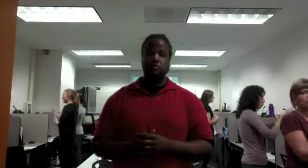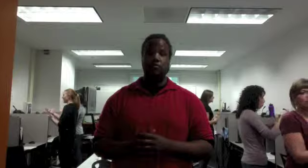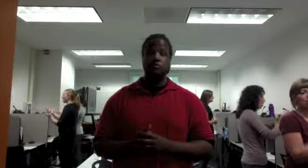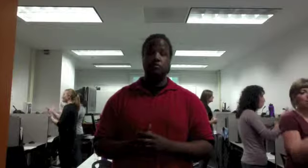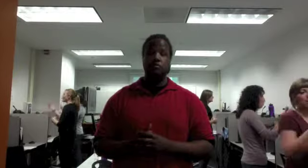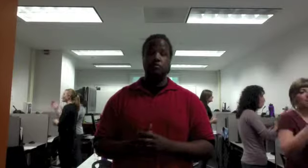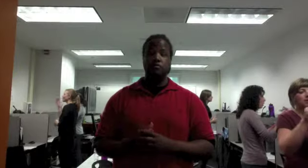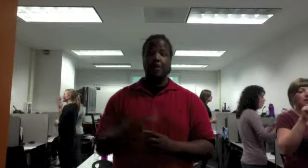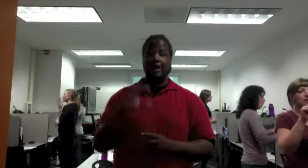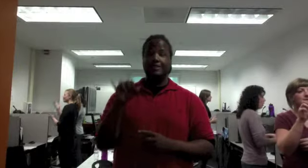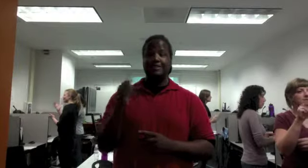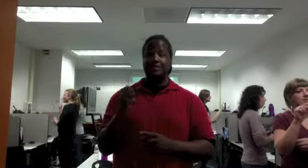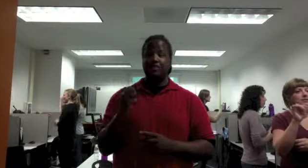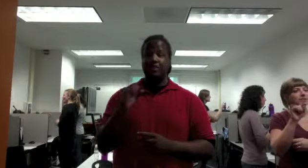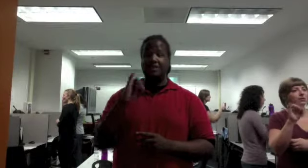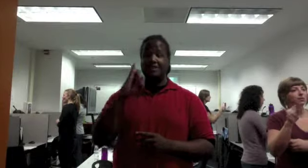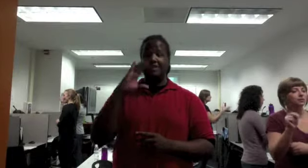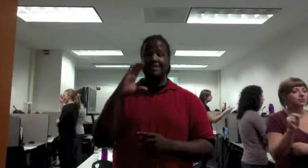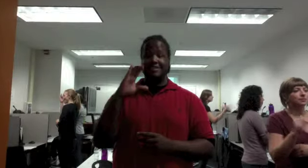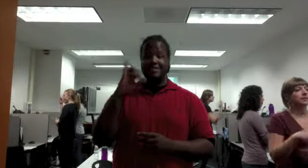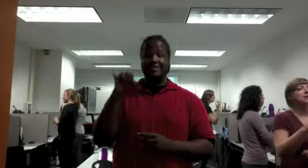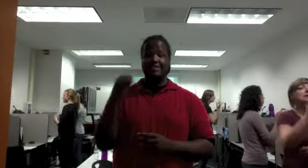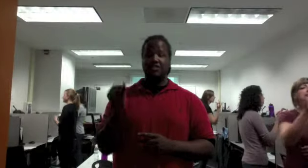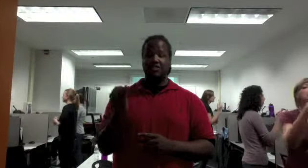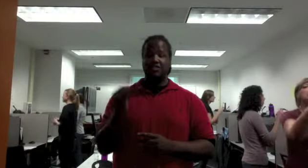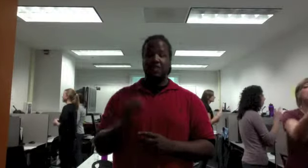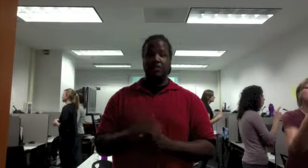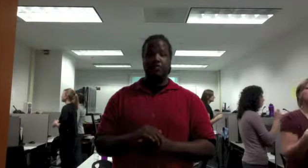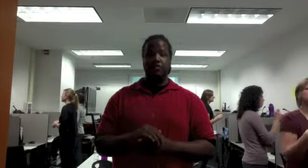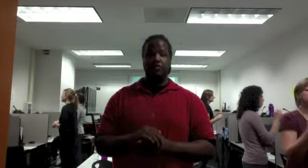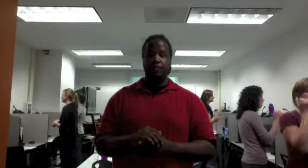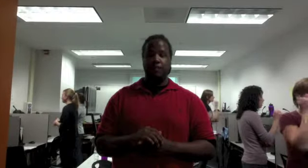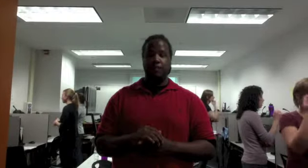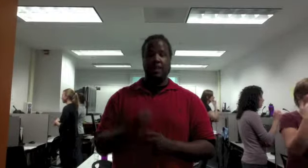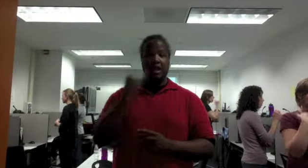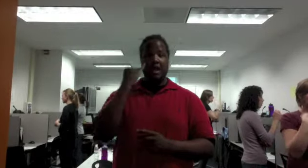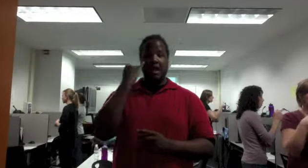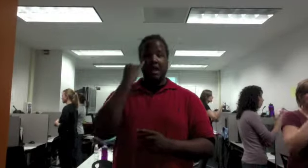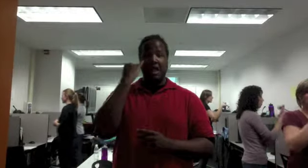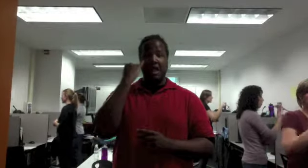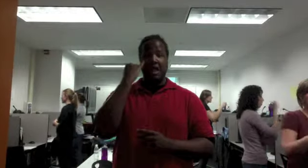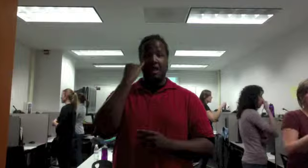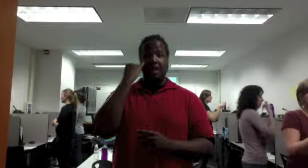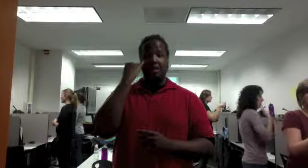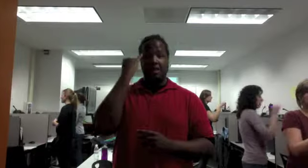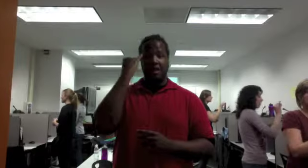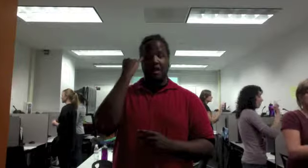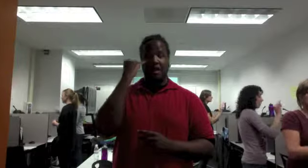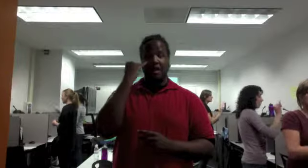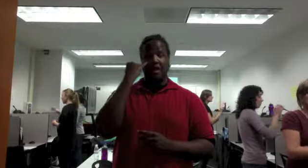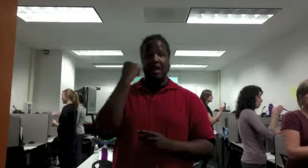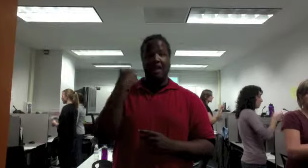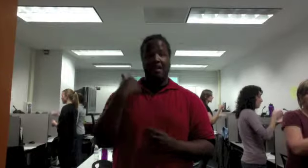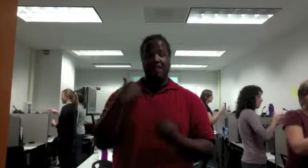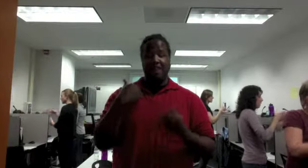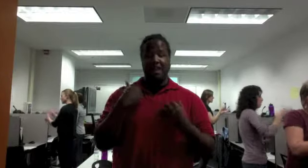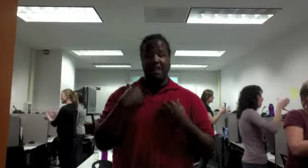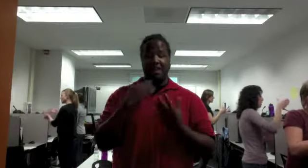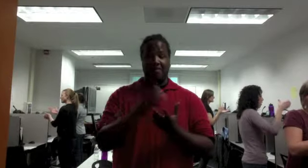This is my question. TJ, what do you think? If I take this Pepsi can, and right now I can pick it up and feel it, and it's got water on the outside